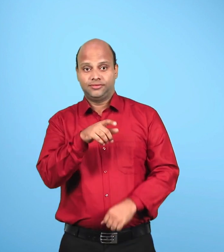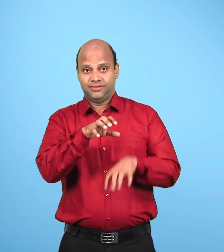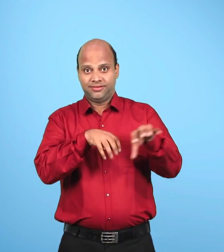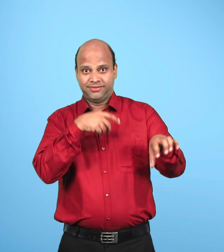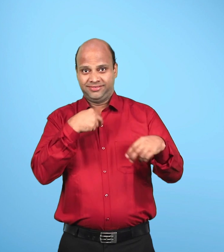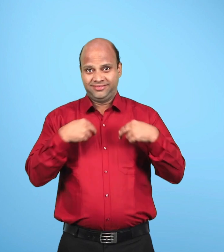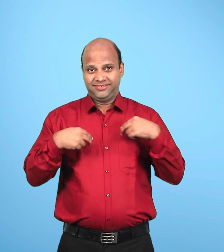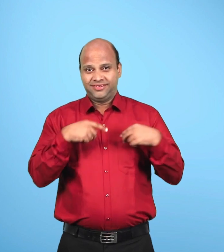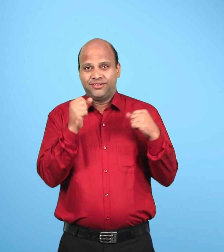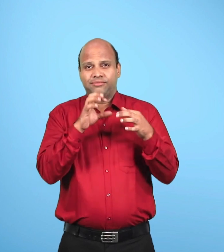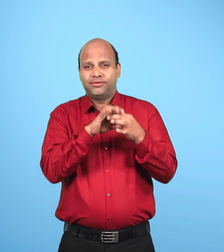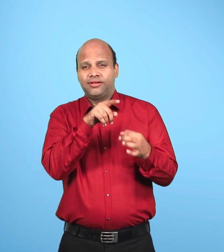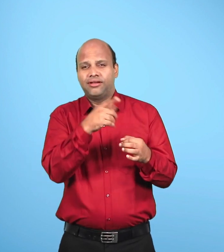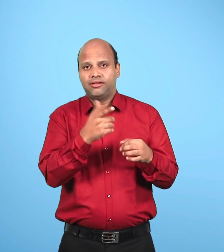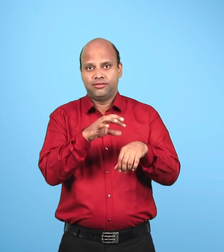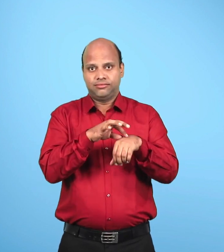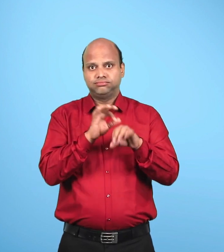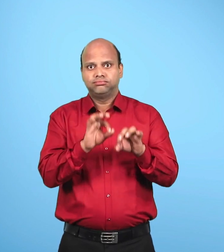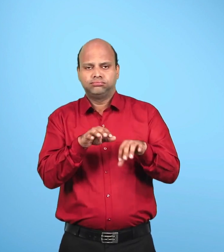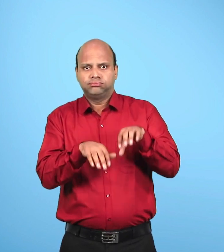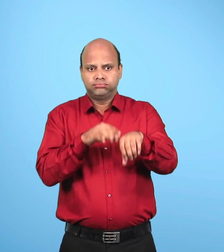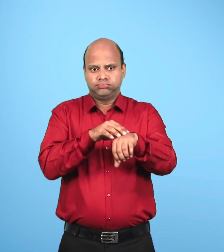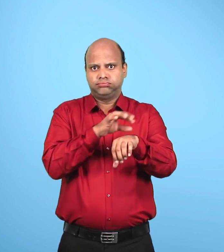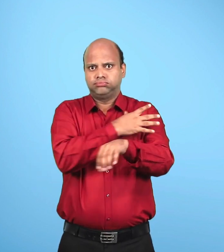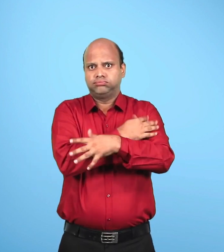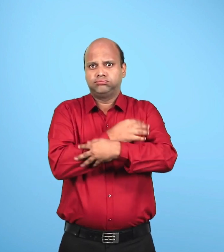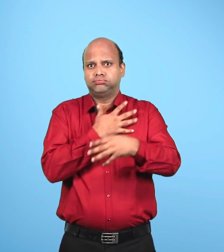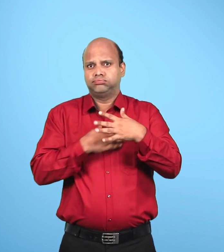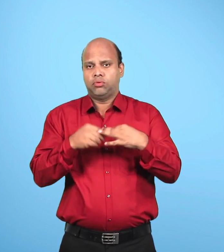Snow leopard has thick fur on its body, including feet and toes.